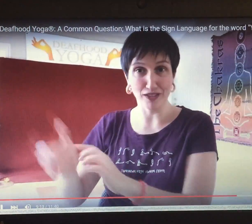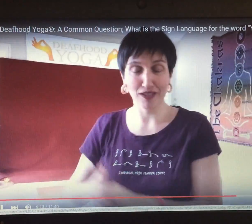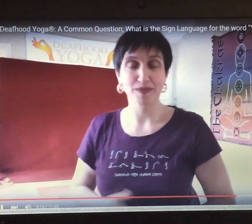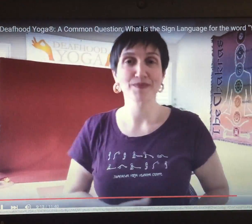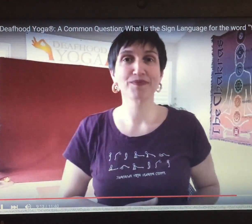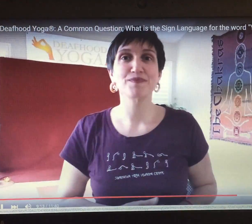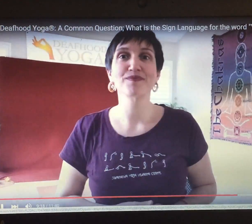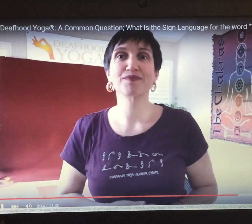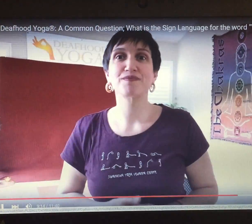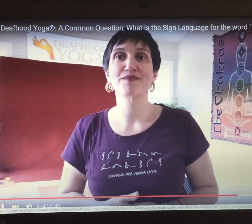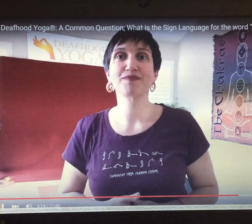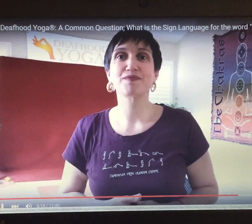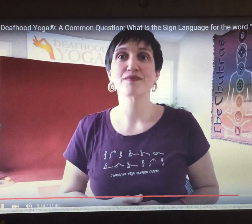yoga.